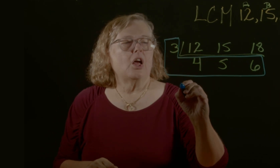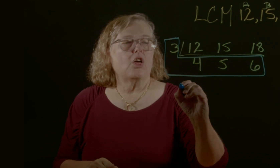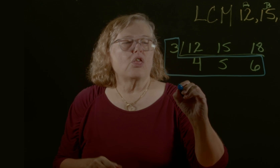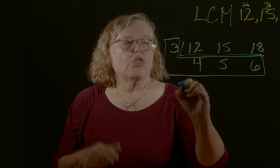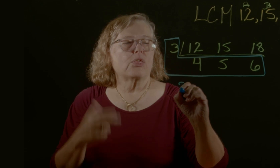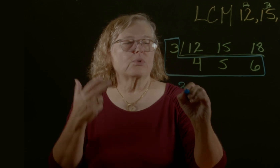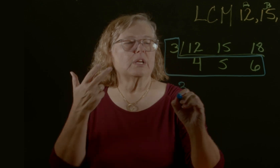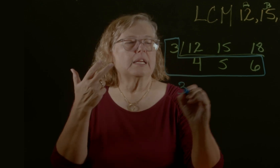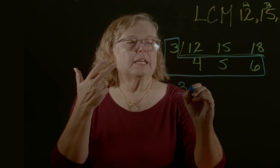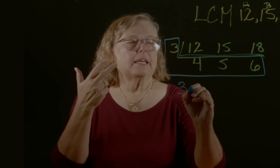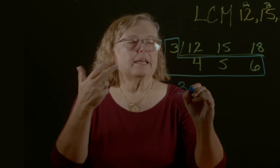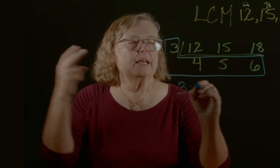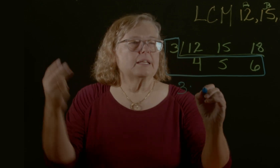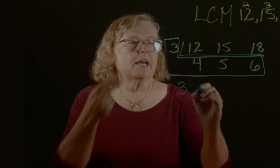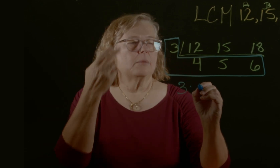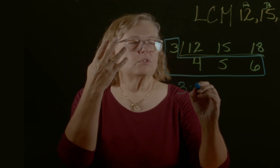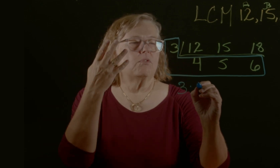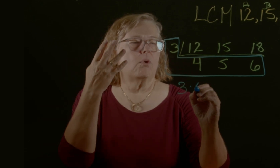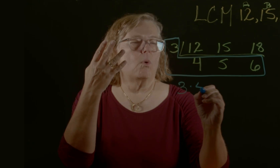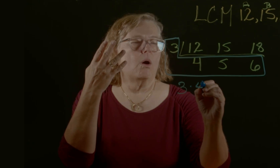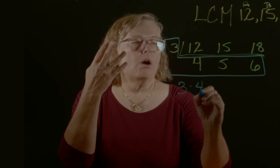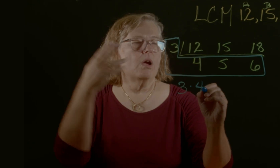3 times 4 times 5